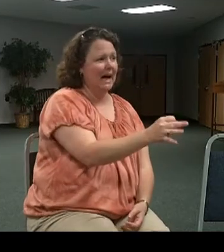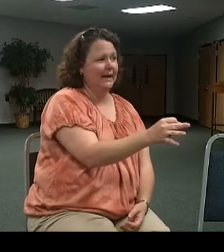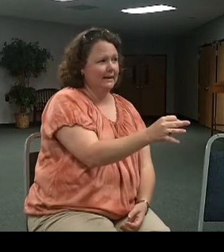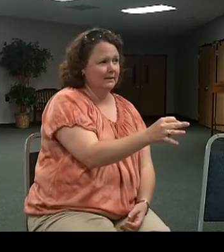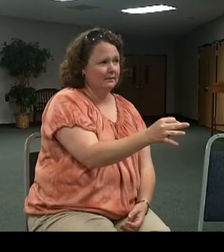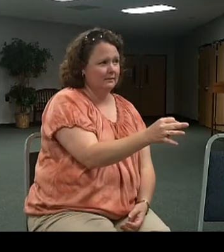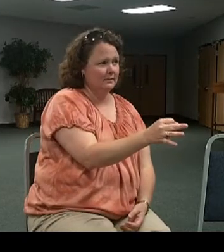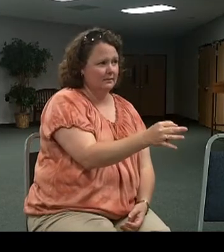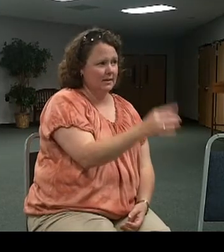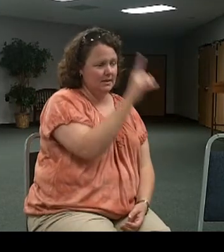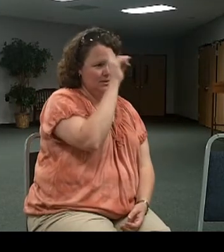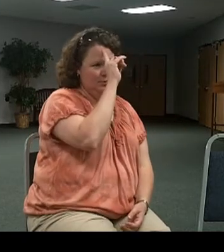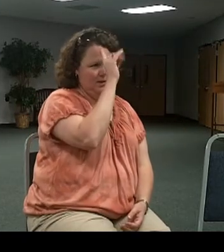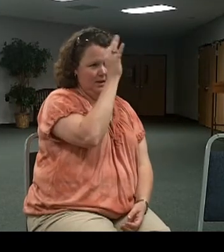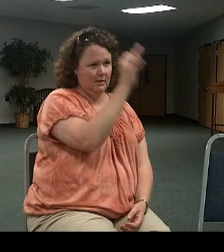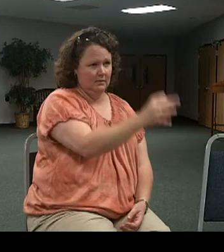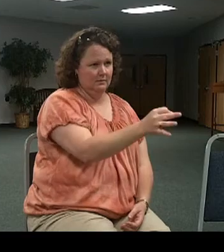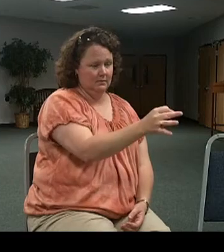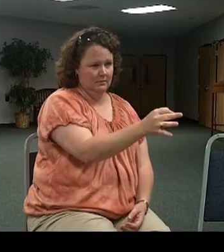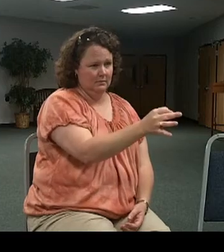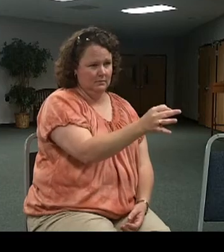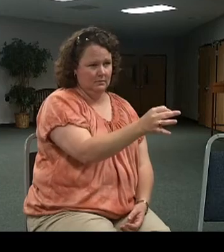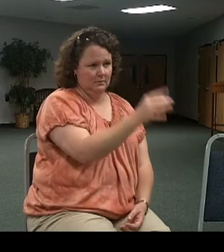Decide. Is to think.